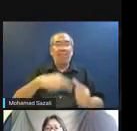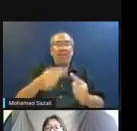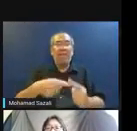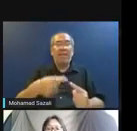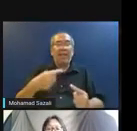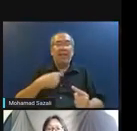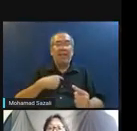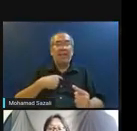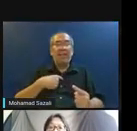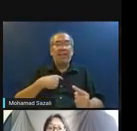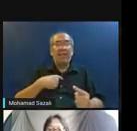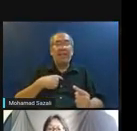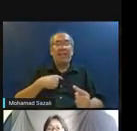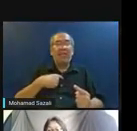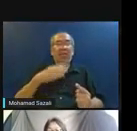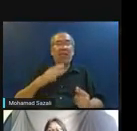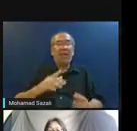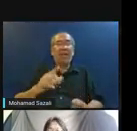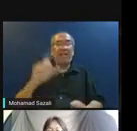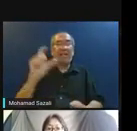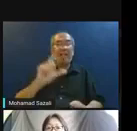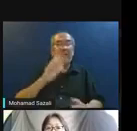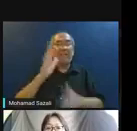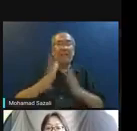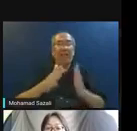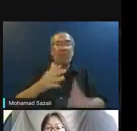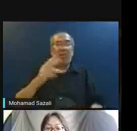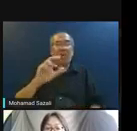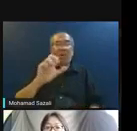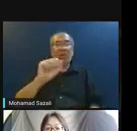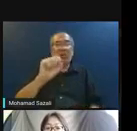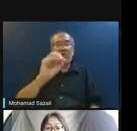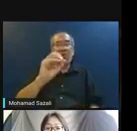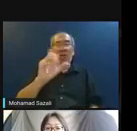respect different culture that's available in our country.